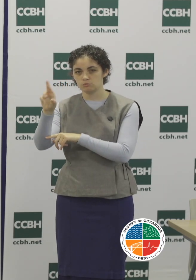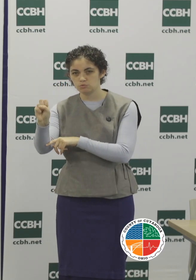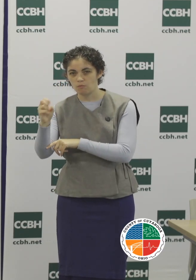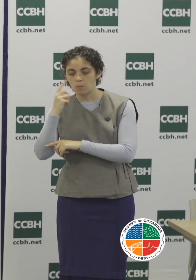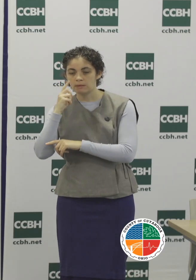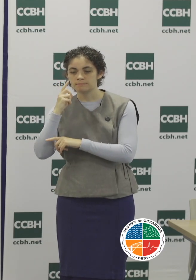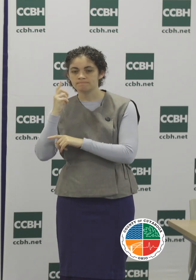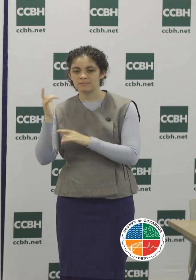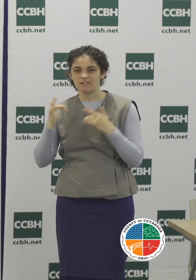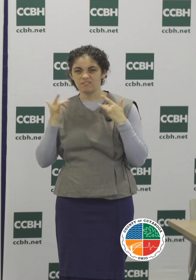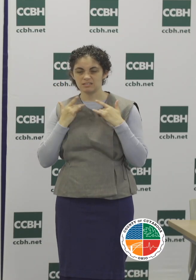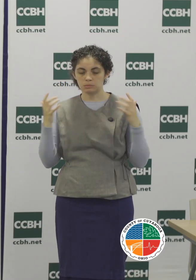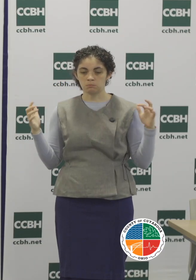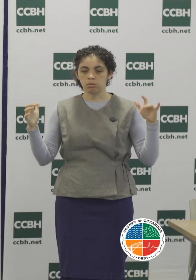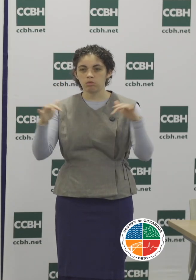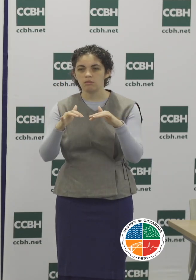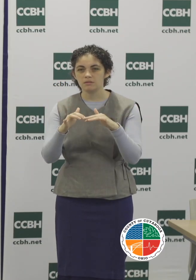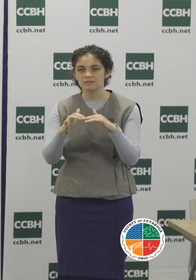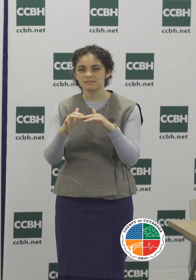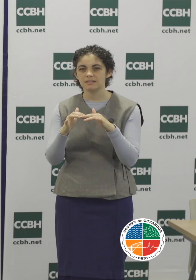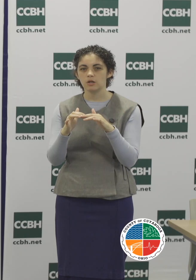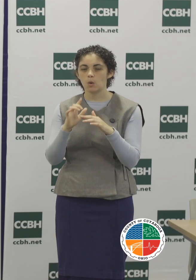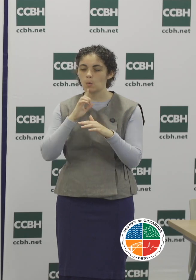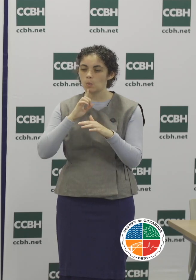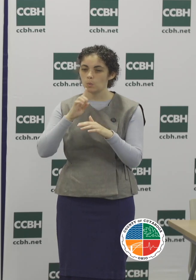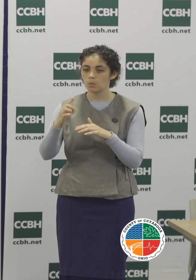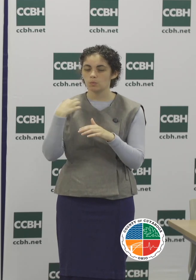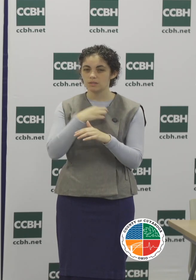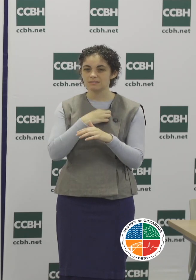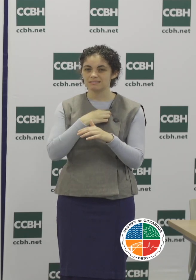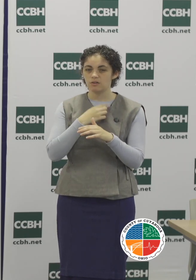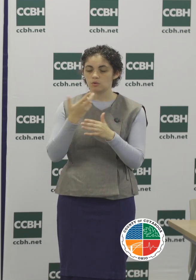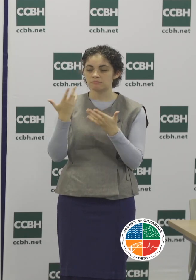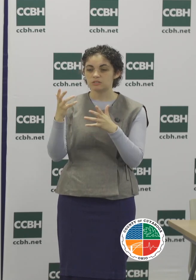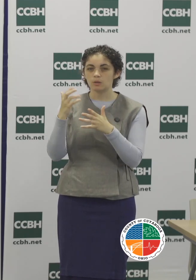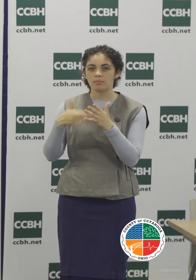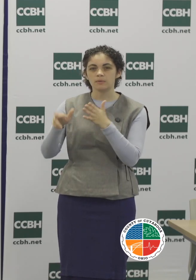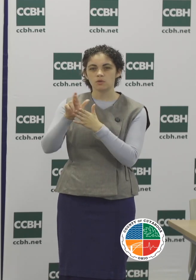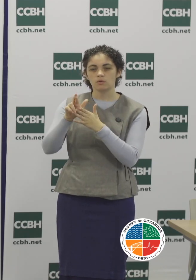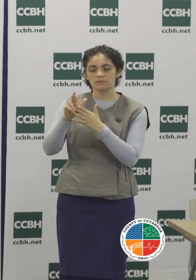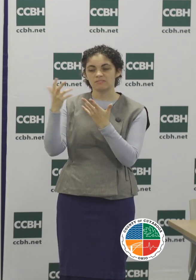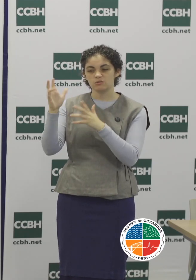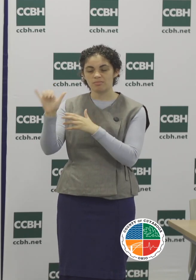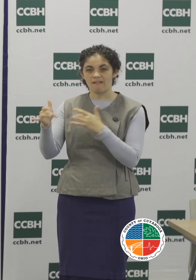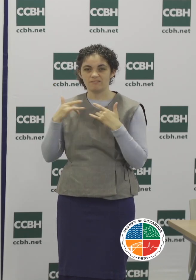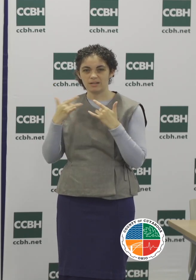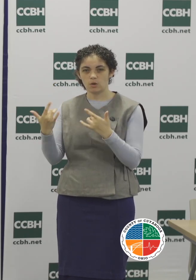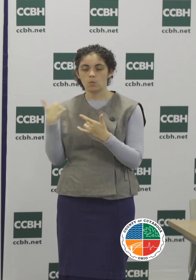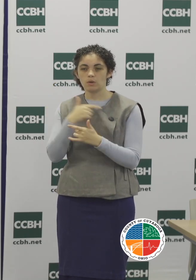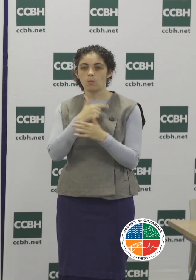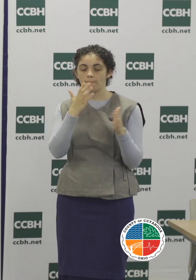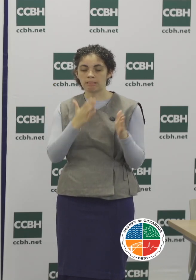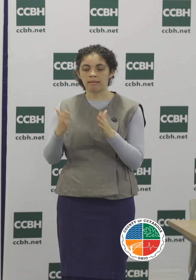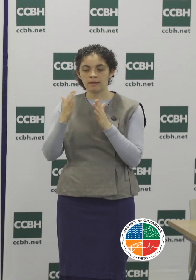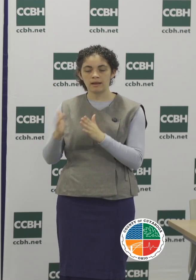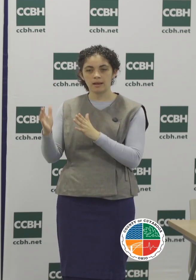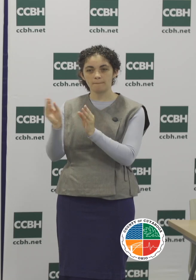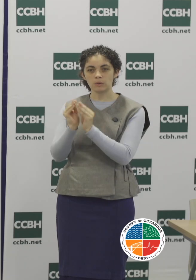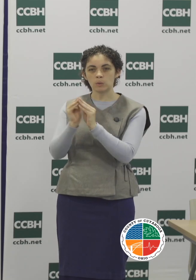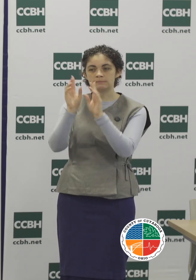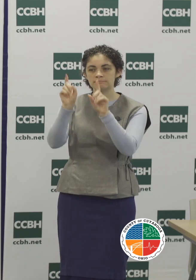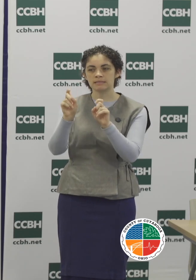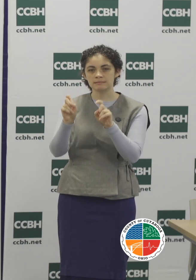event. We are currently still finalizing the results from that event, but we will be planning more